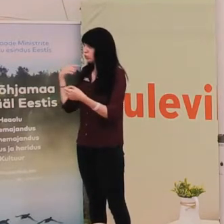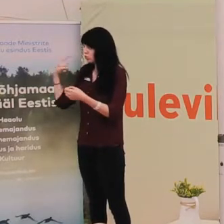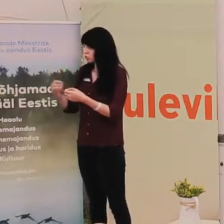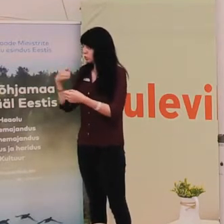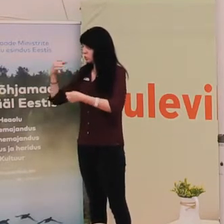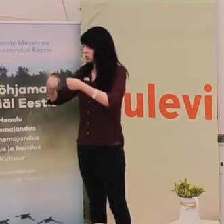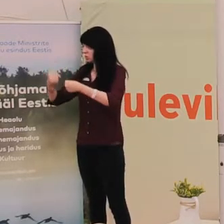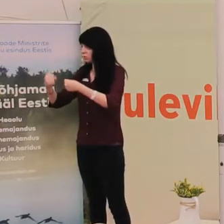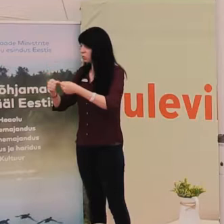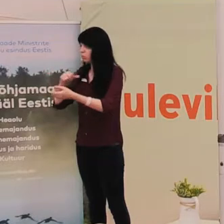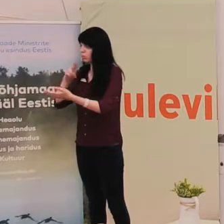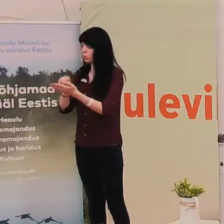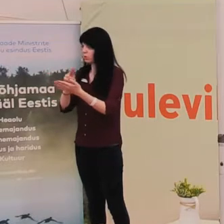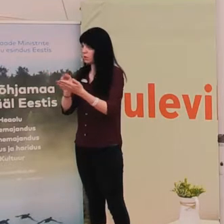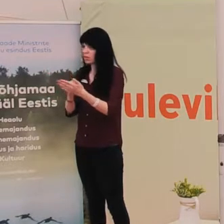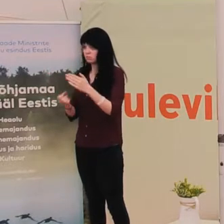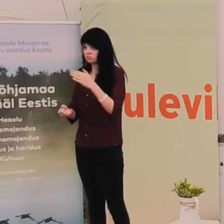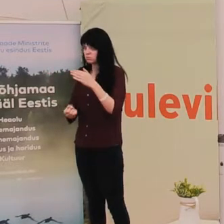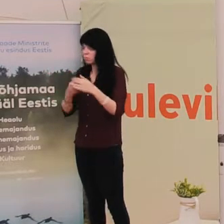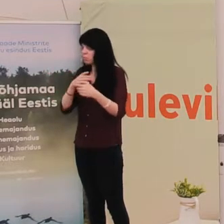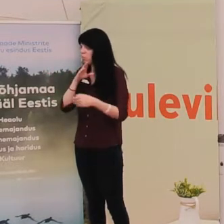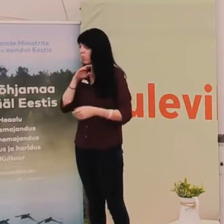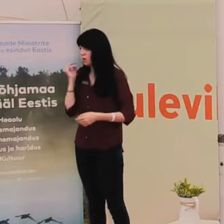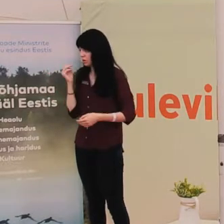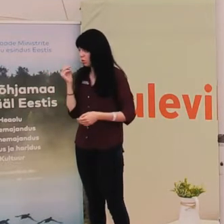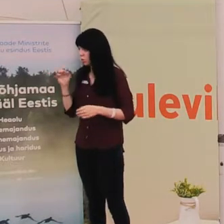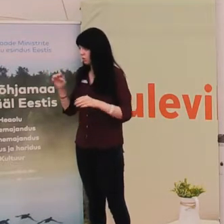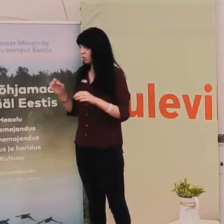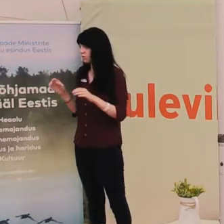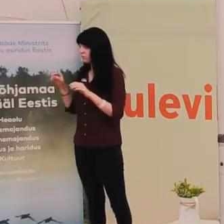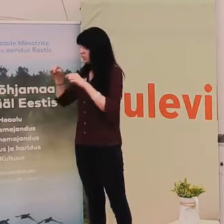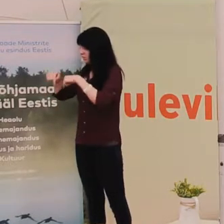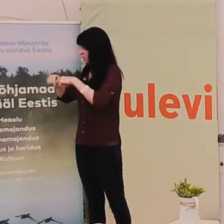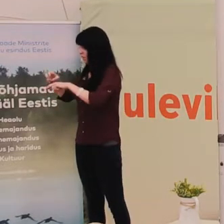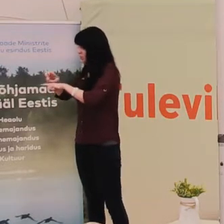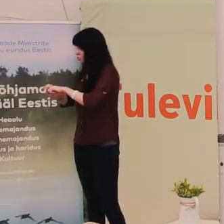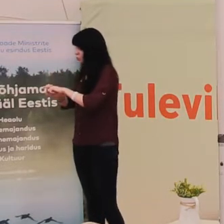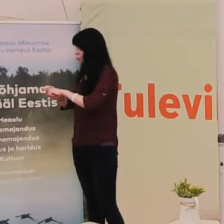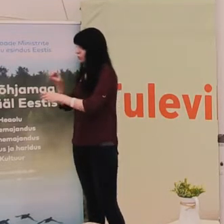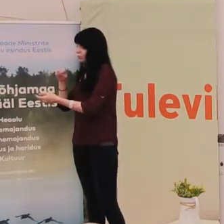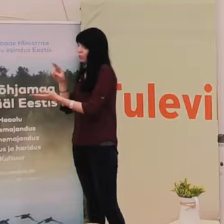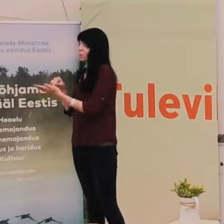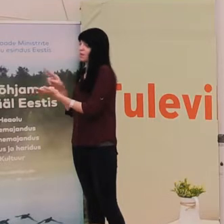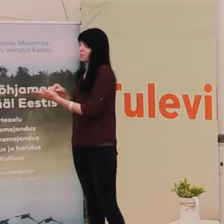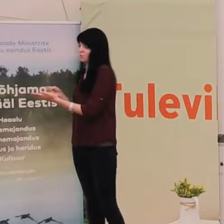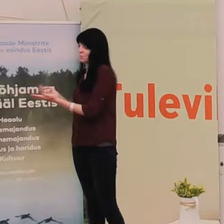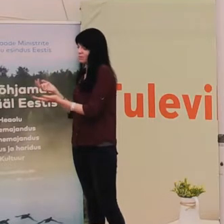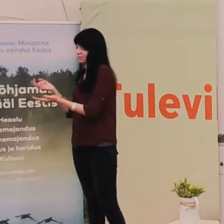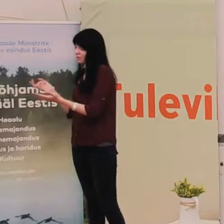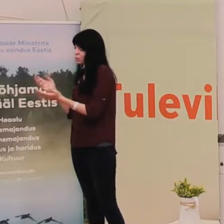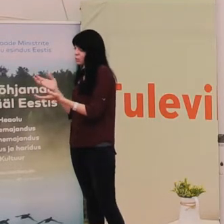you make more problems to the planet than if you're sitting in a theater or if you're sitting and listening here. But actually, all activities have some environmental